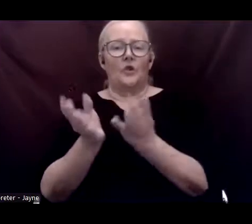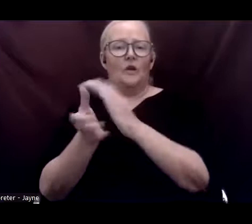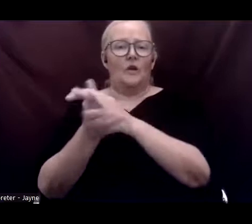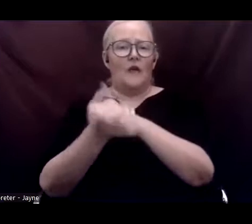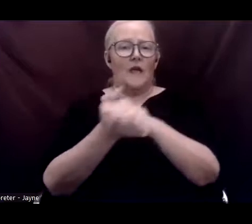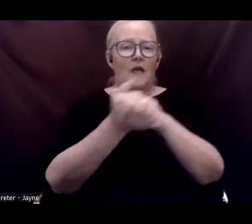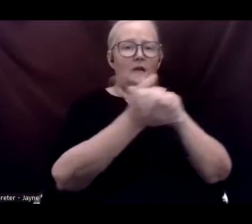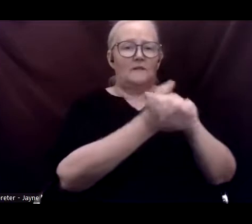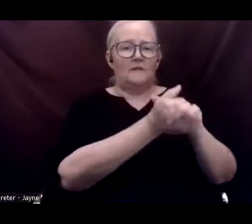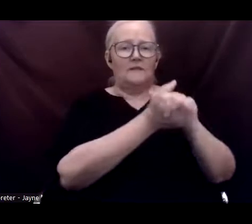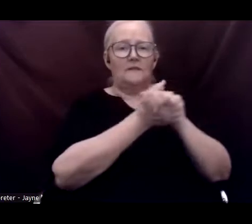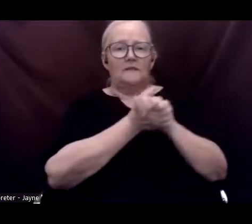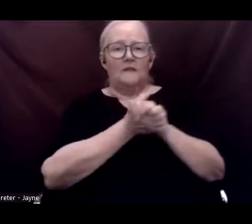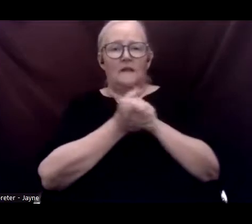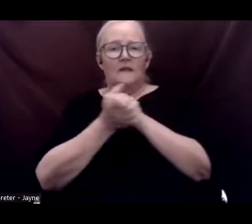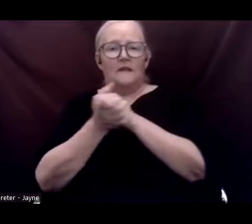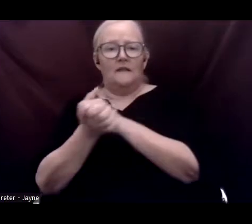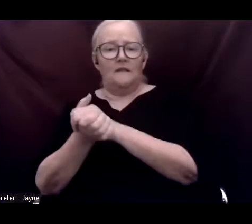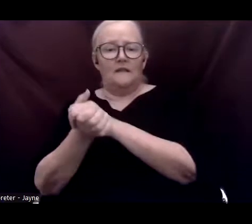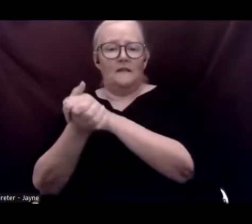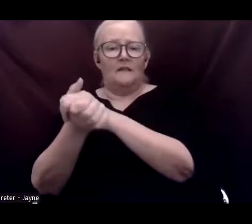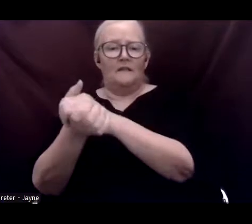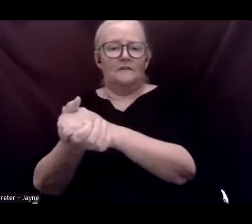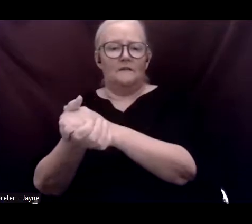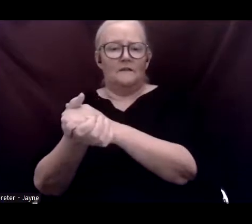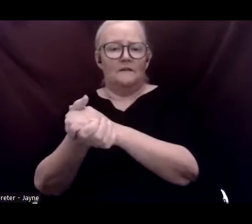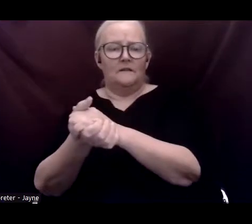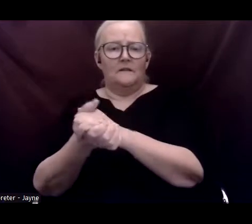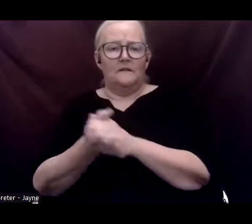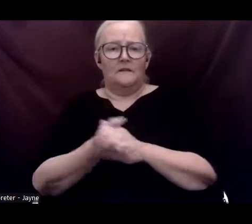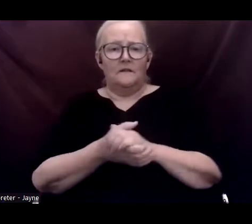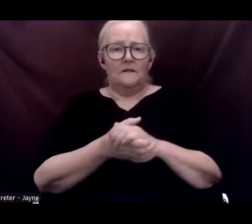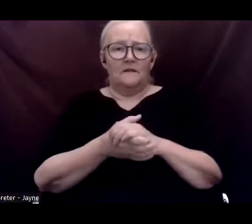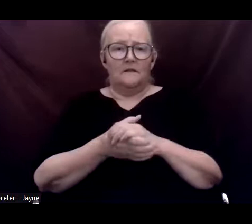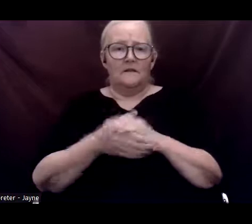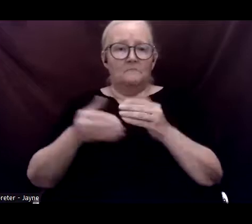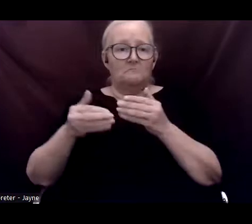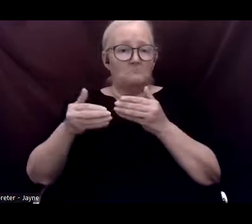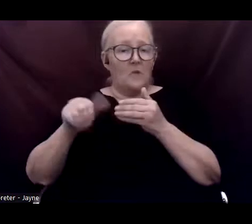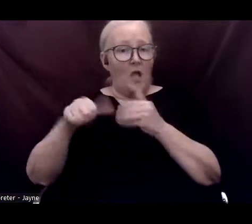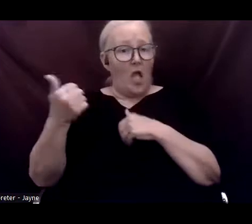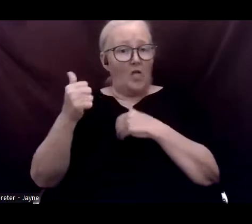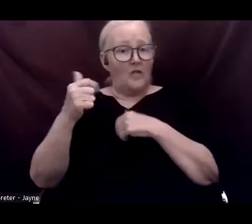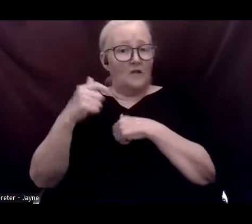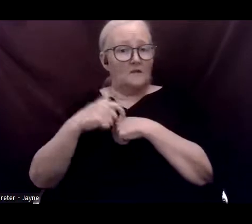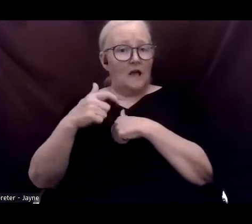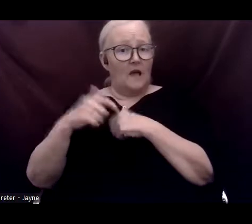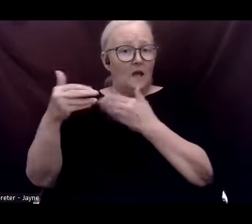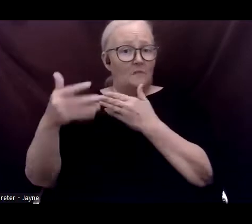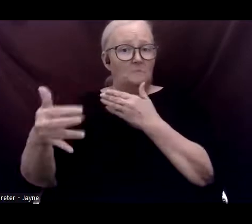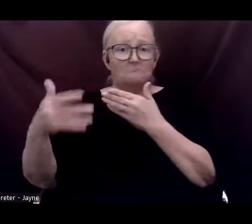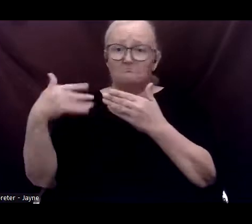circle hand in hand. There is no time